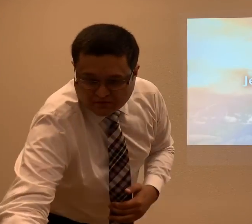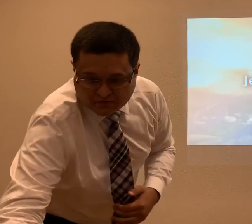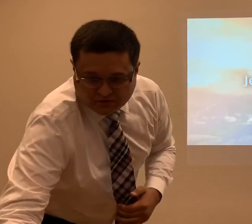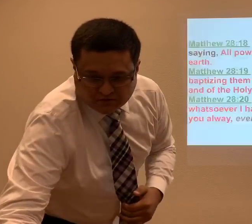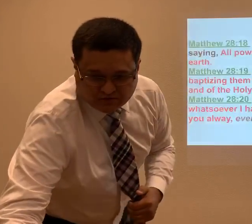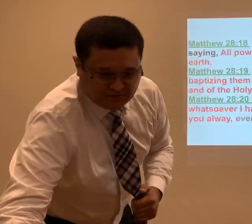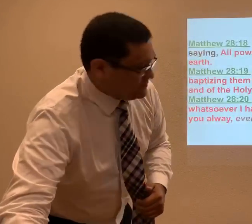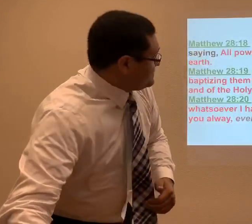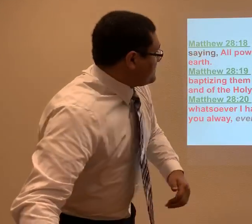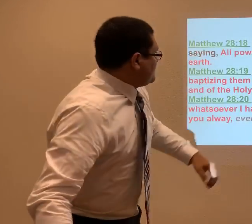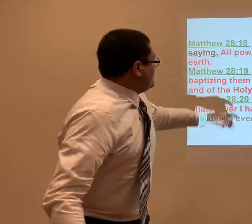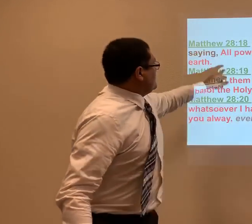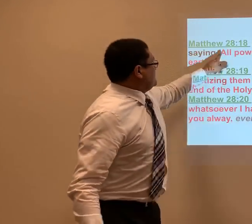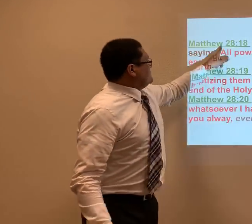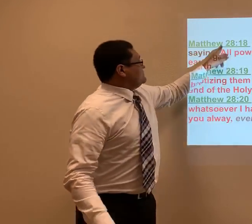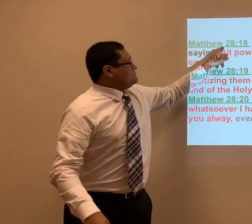power. Omnipotent.